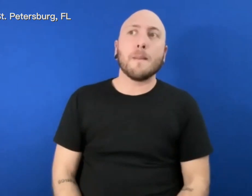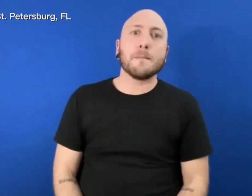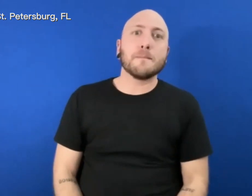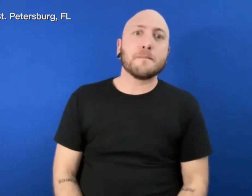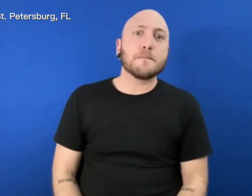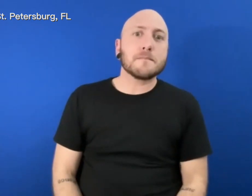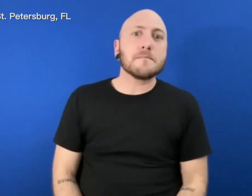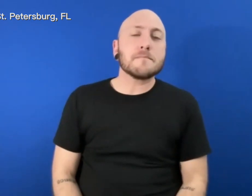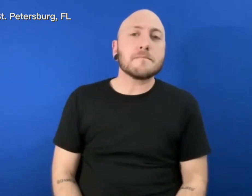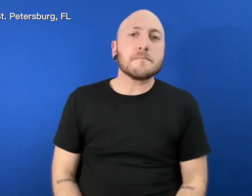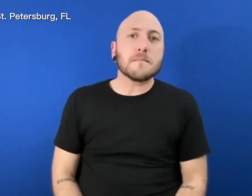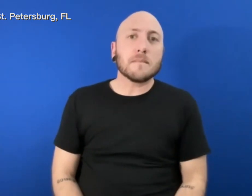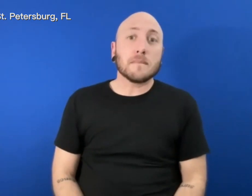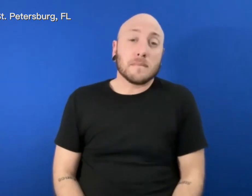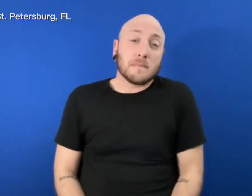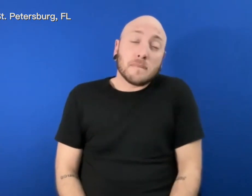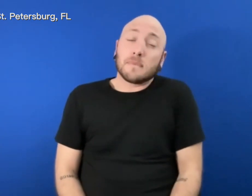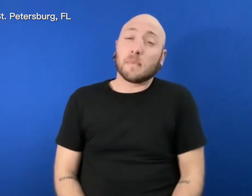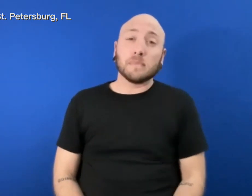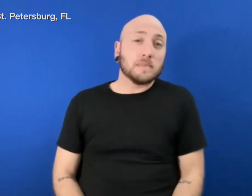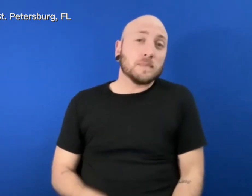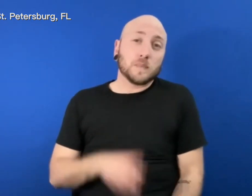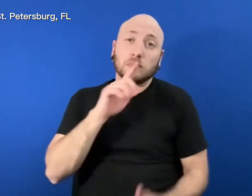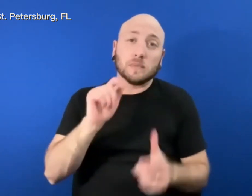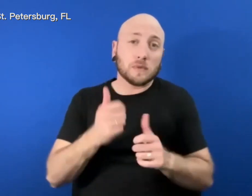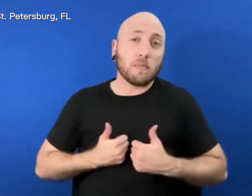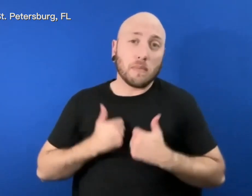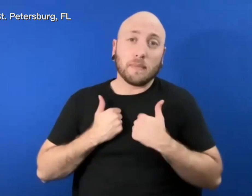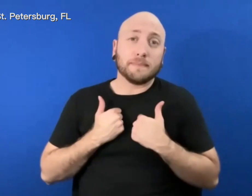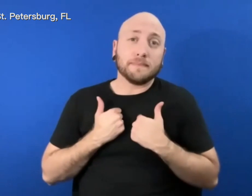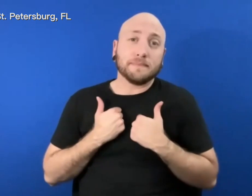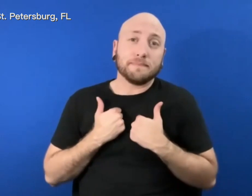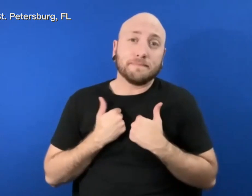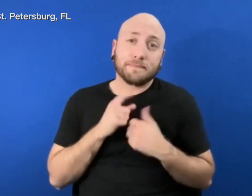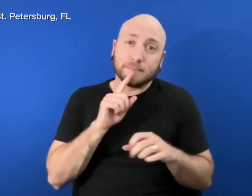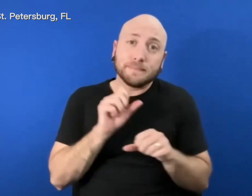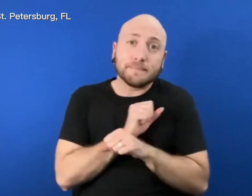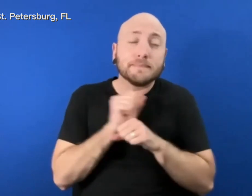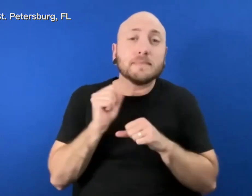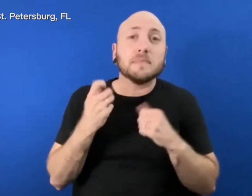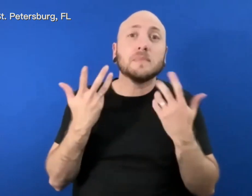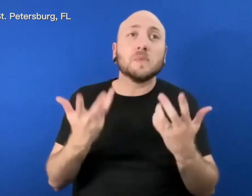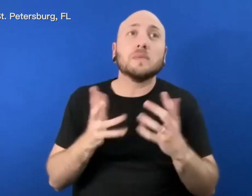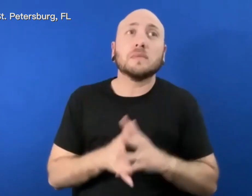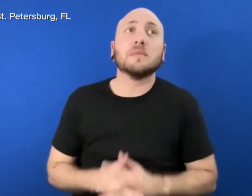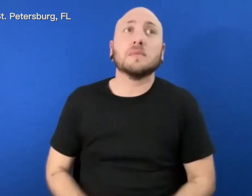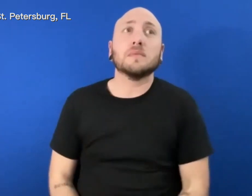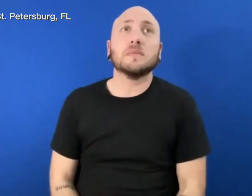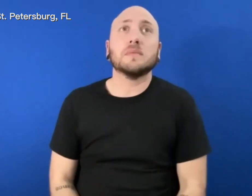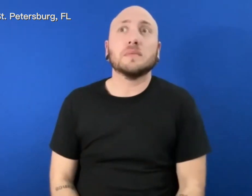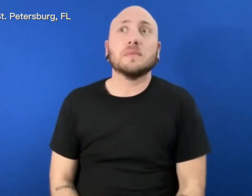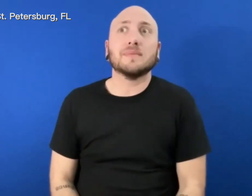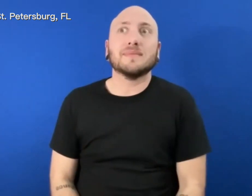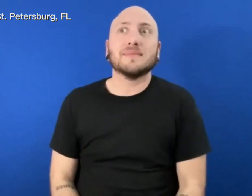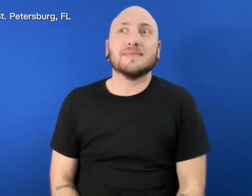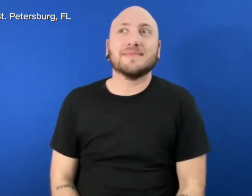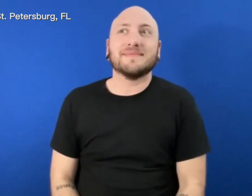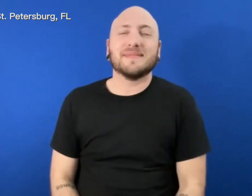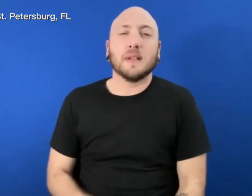it was like life changing. It was just to kind of like put the light on in the basement and like to clear it